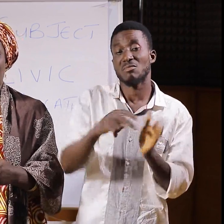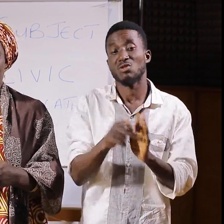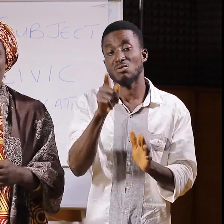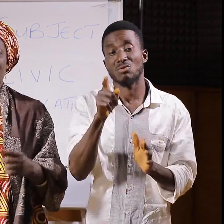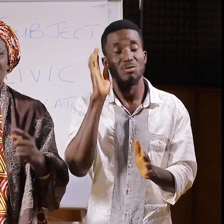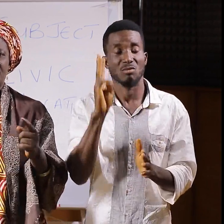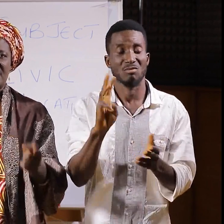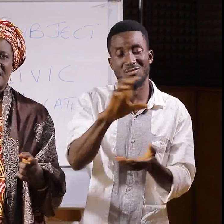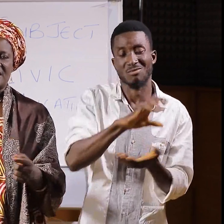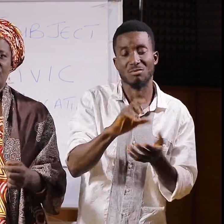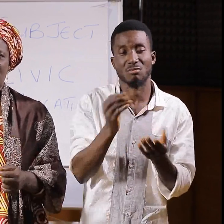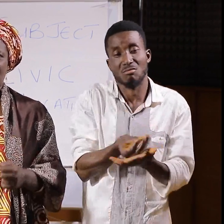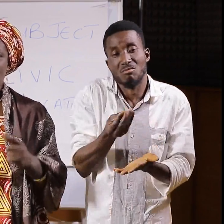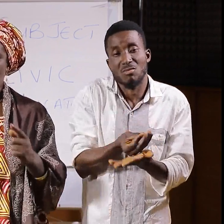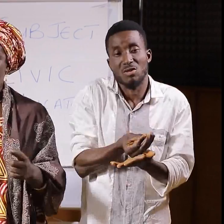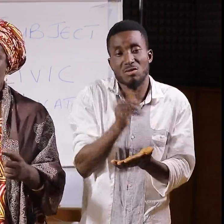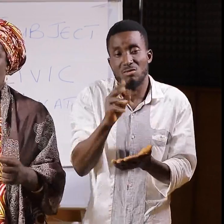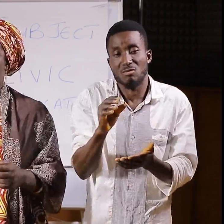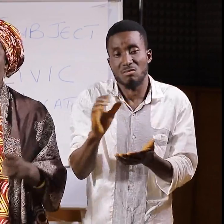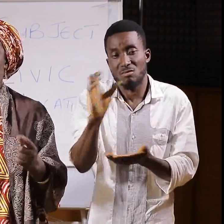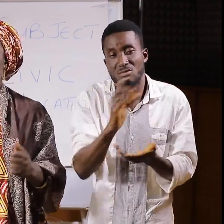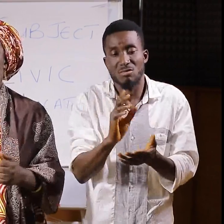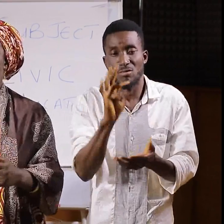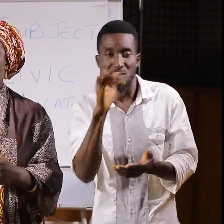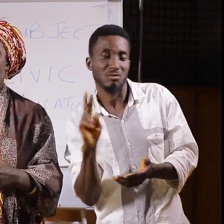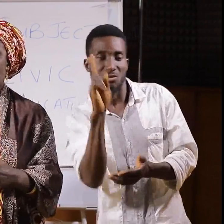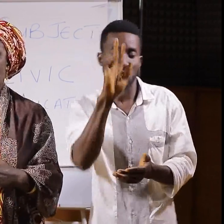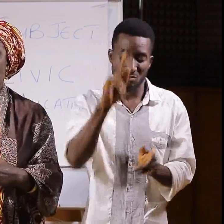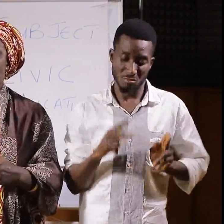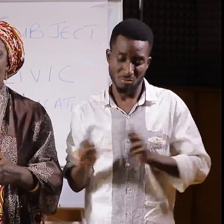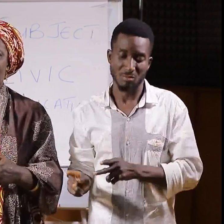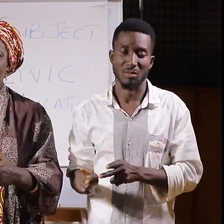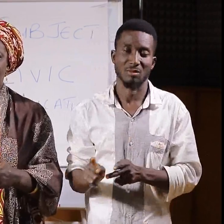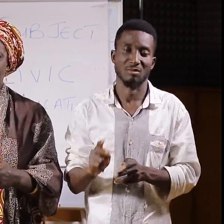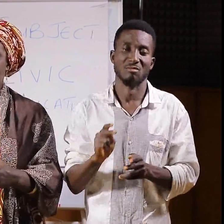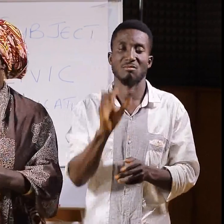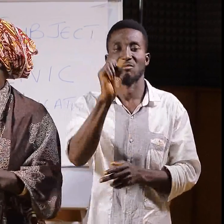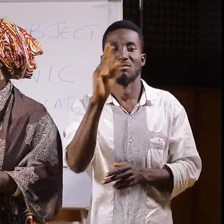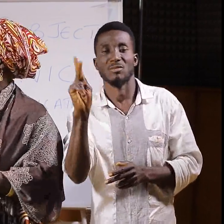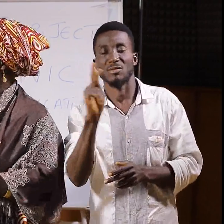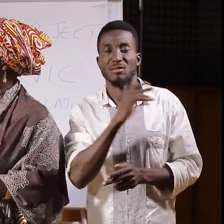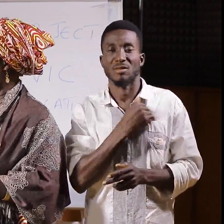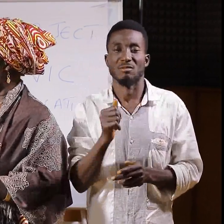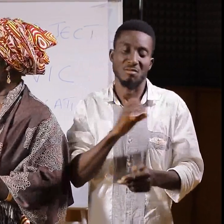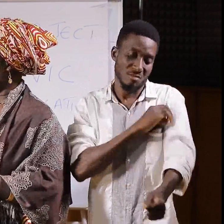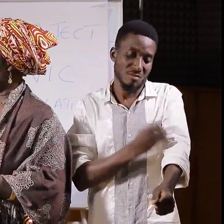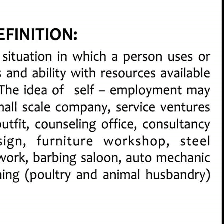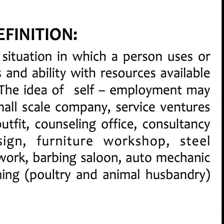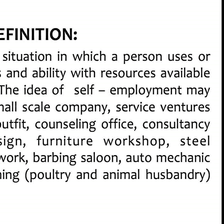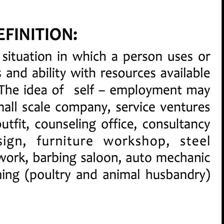you will create money, you create wealth by using your personal skills and